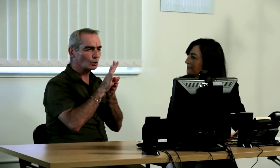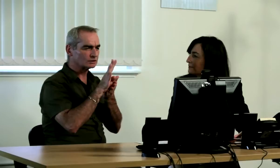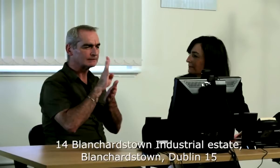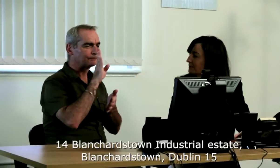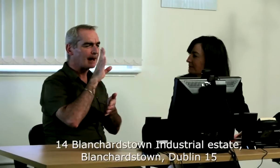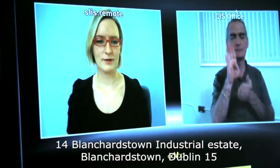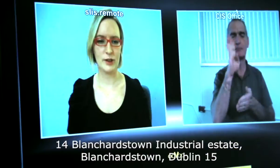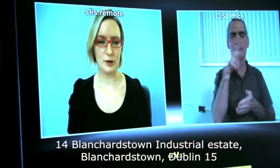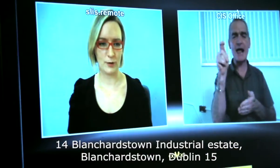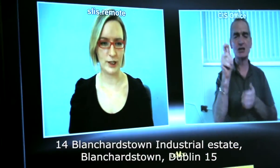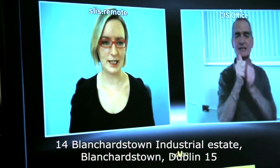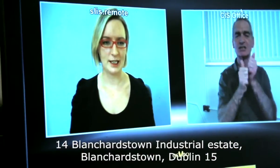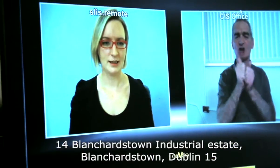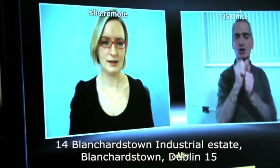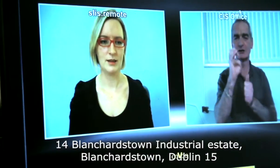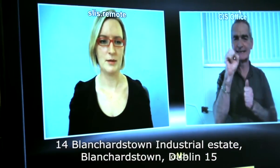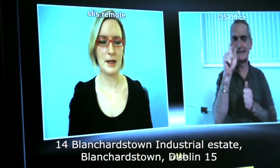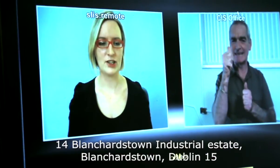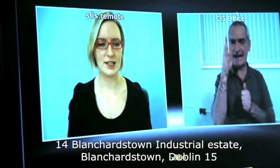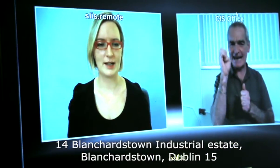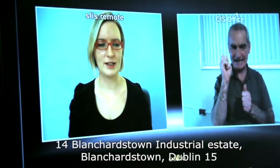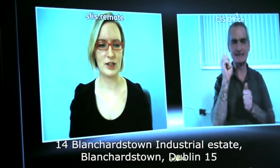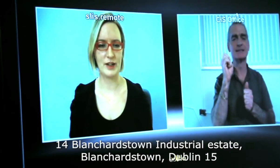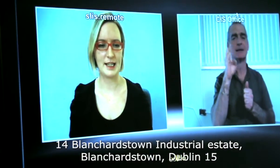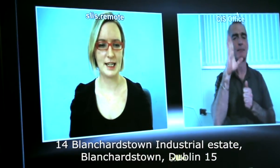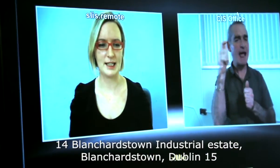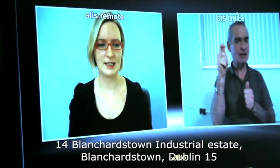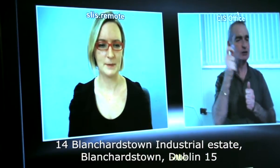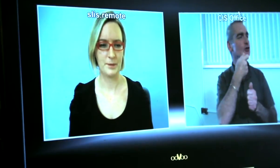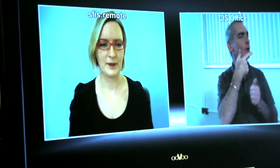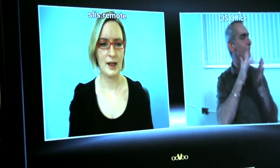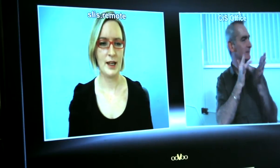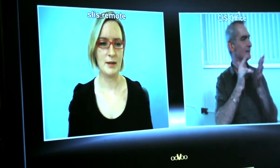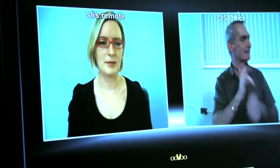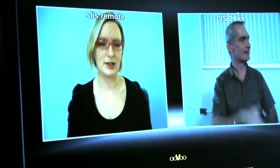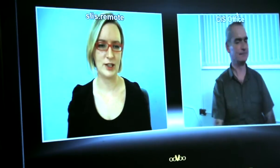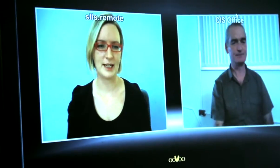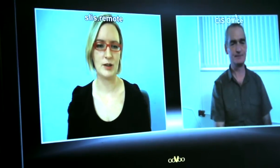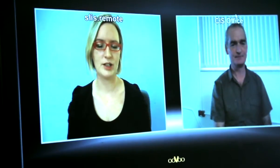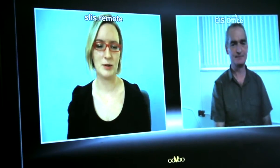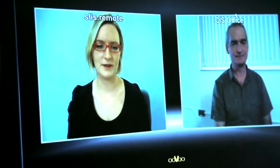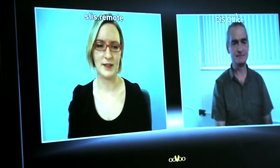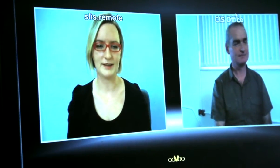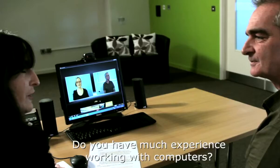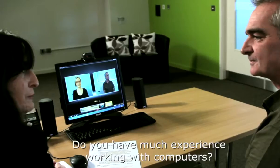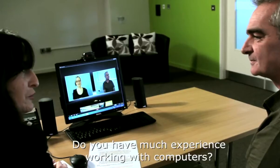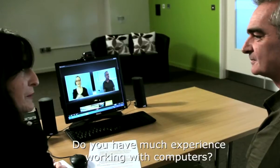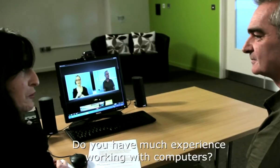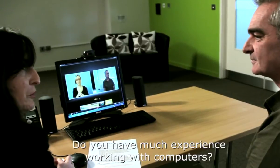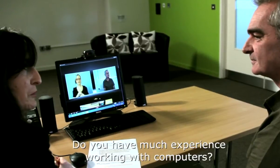It was Unit 14, Blanchard Town, Industry and State, and Blanchard Town, Dublin 15. Do you have much experience working